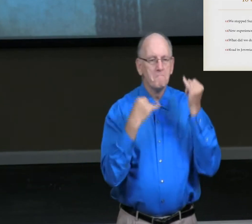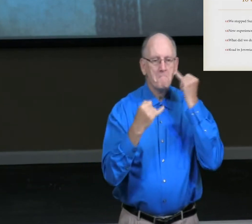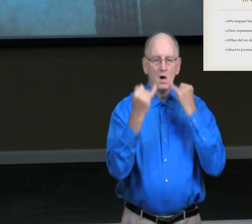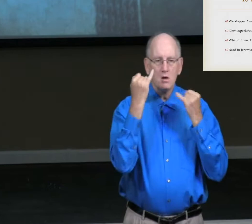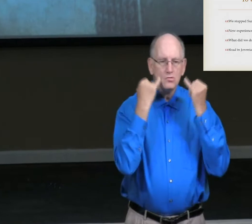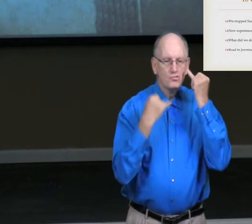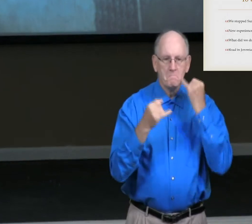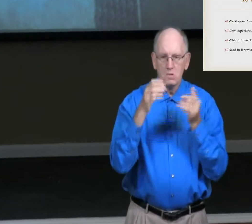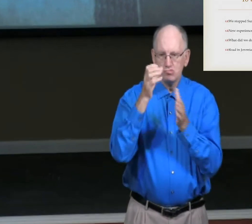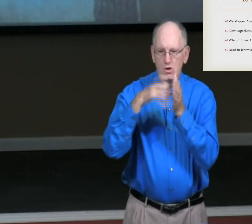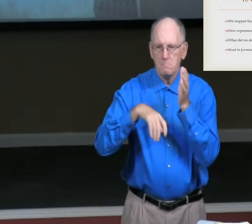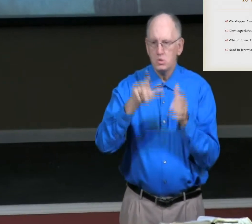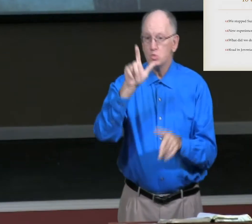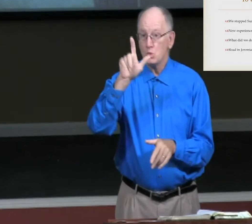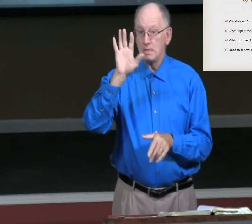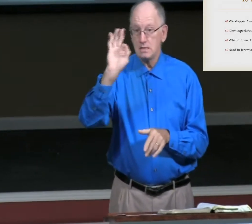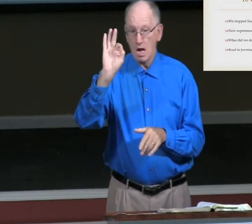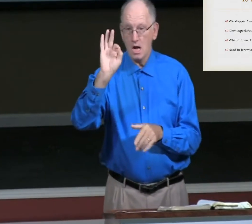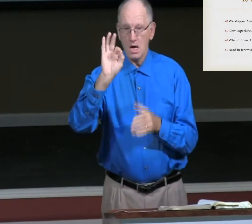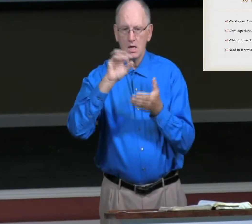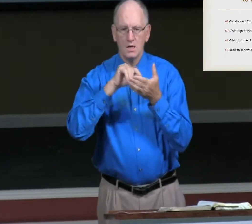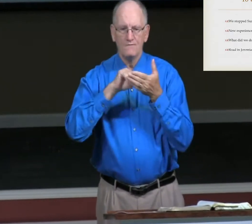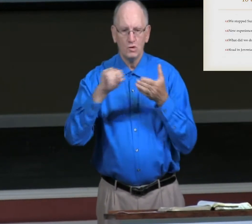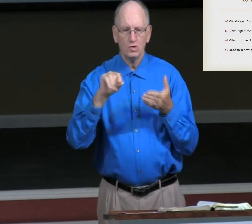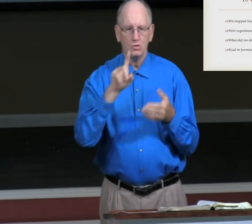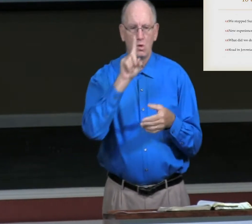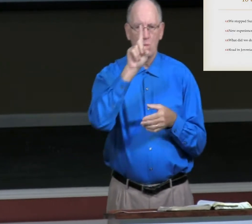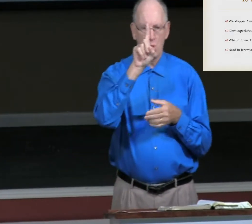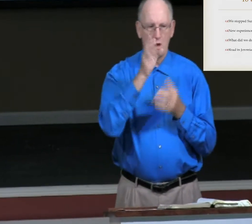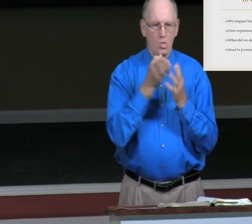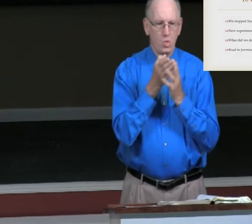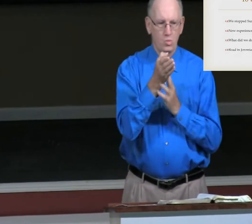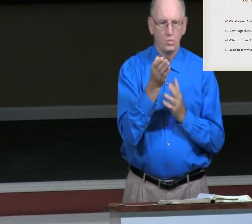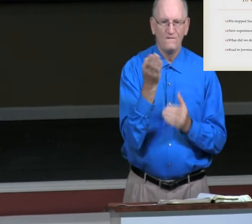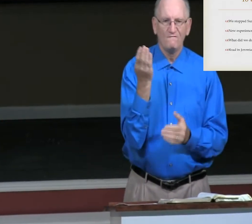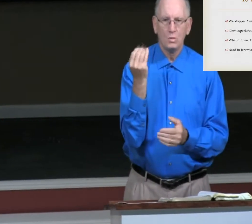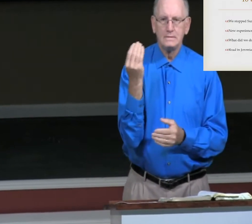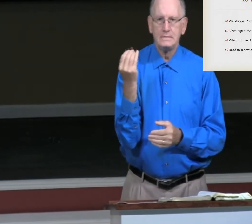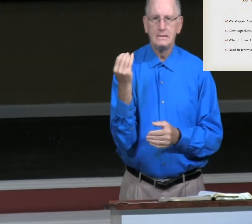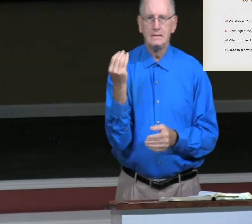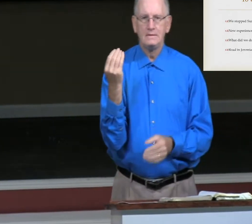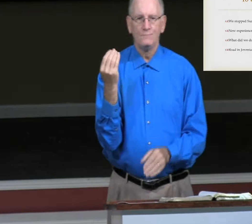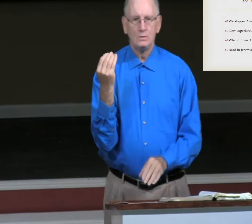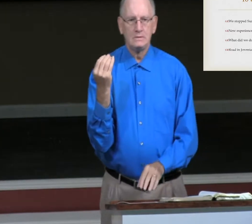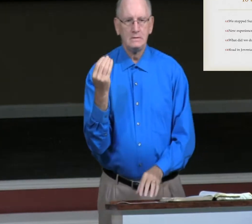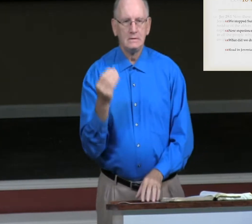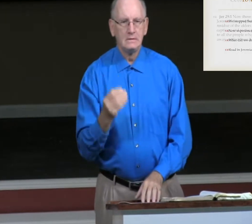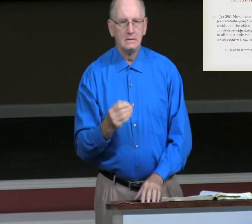I found this verse. I want you to open up to Jeremiah chapter 29, verse 1 through 14.